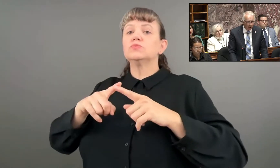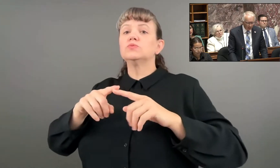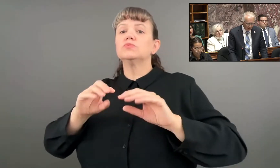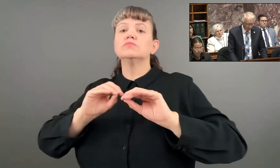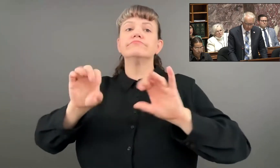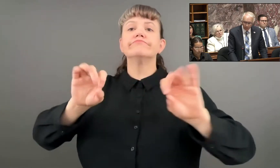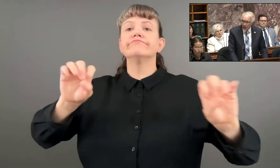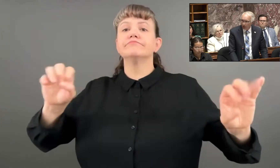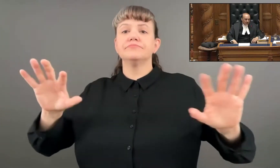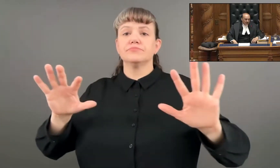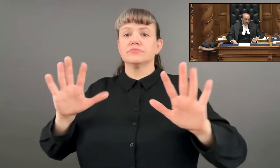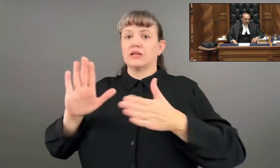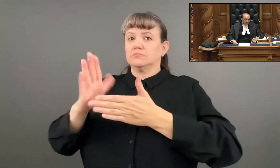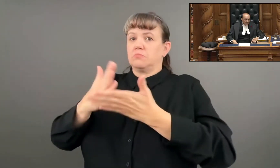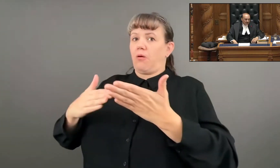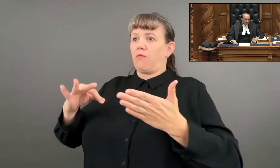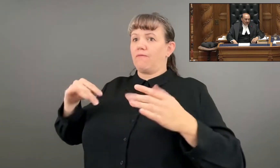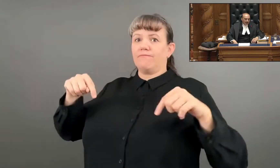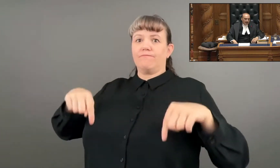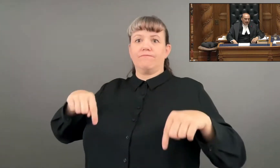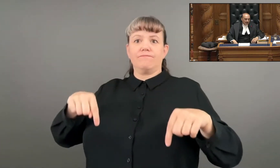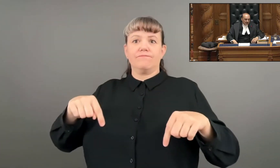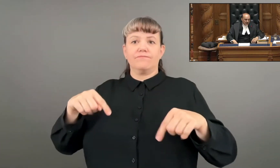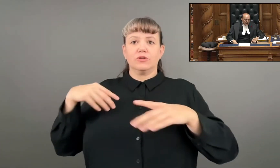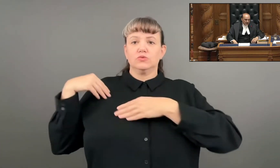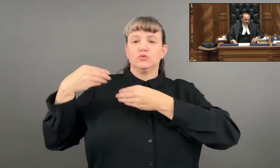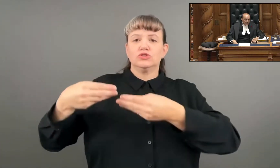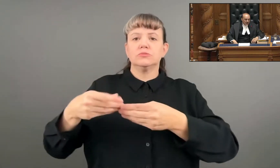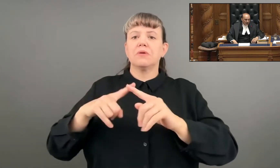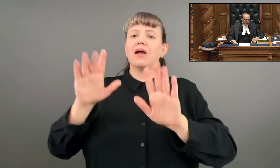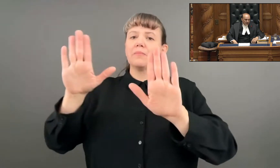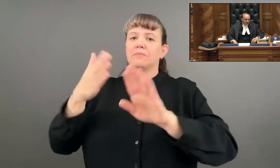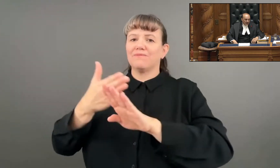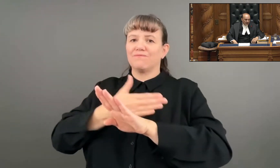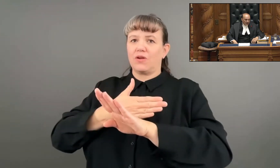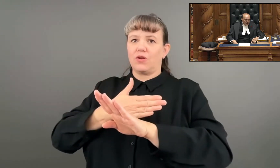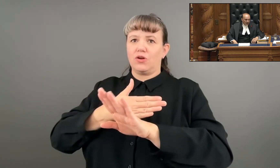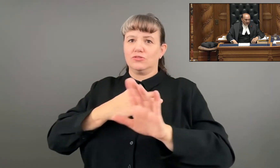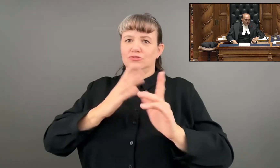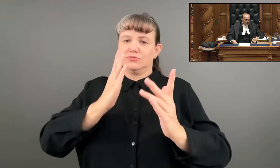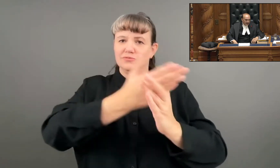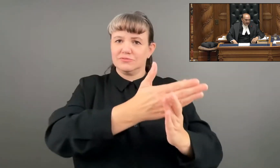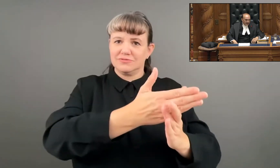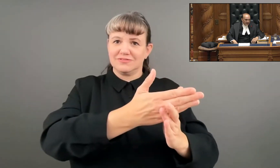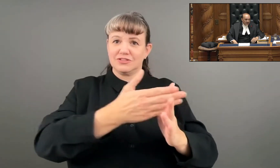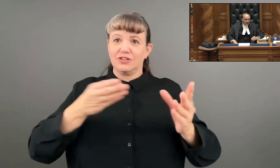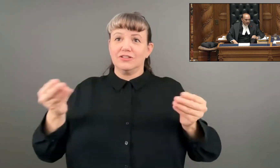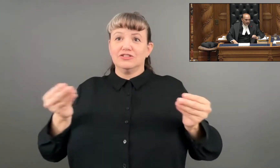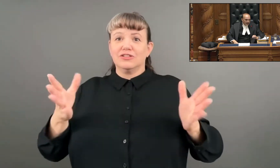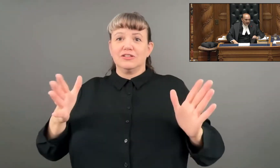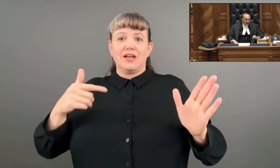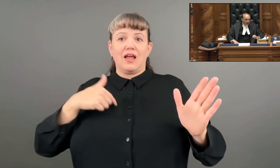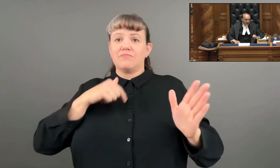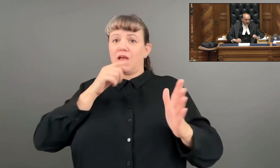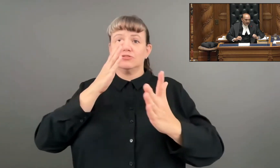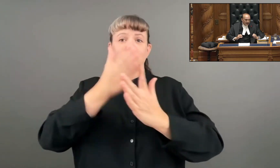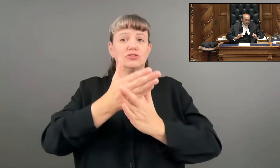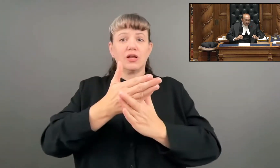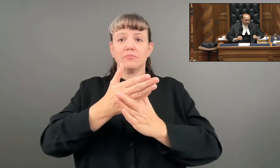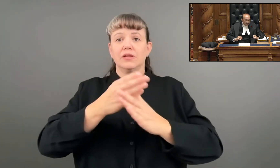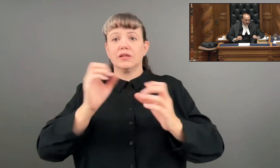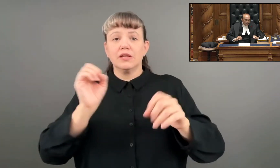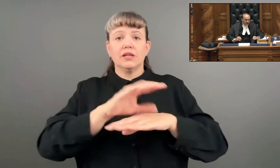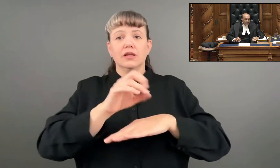Cowichan tribes... Member, before you start, Chair is not stopping you heckling. All I'm saying is do it in a way, in